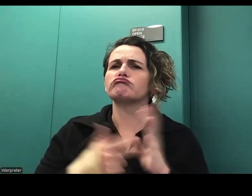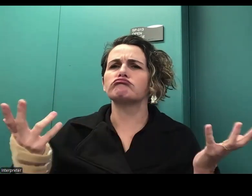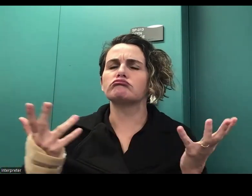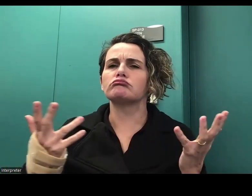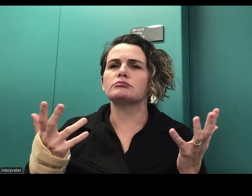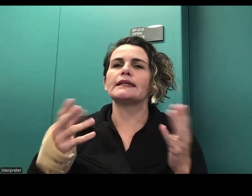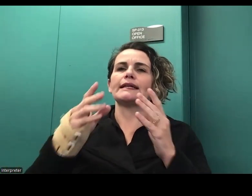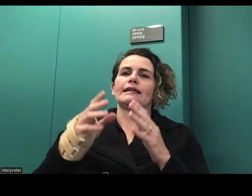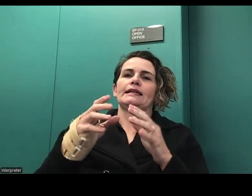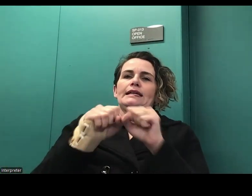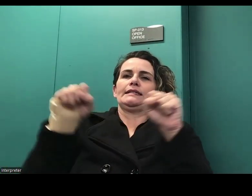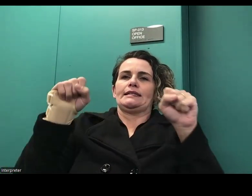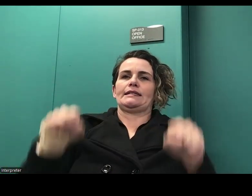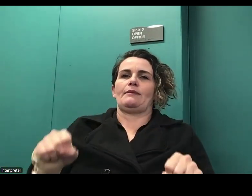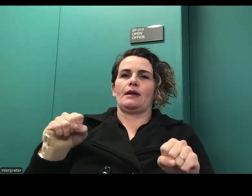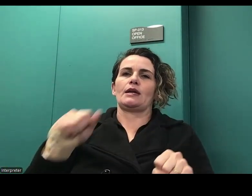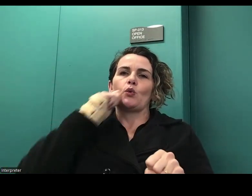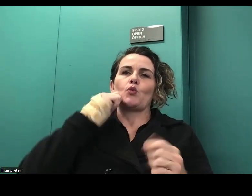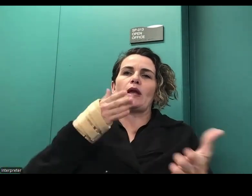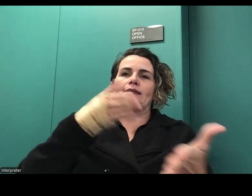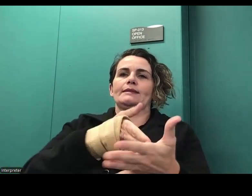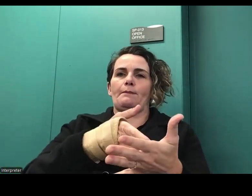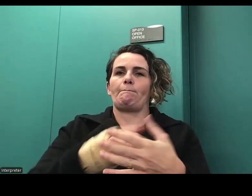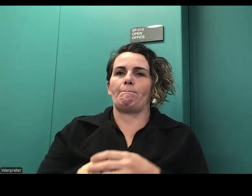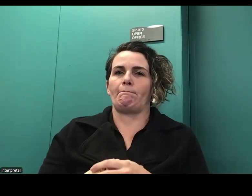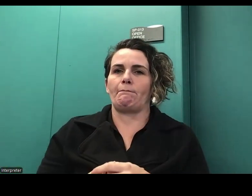Systemic racism? That's kind of what you hear it called.